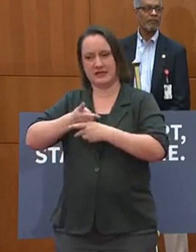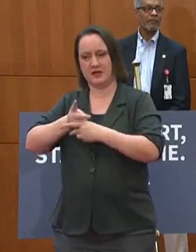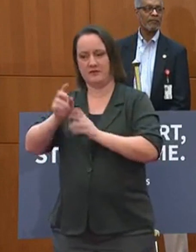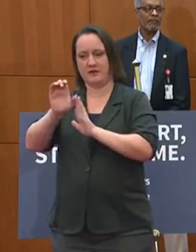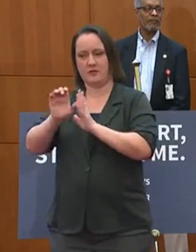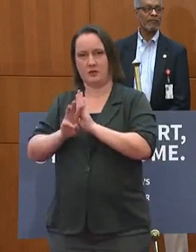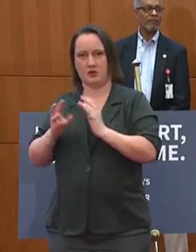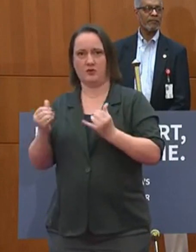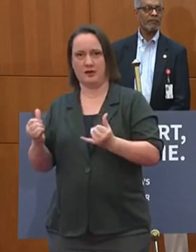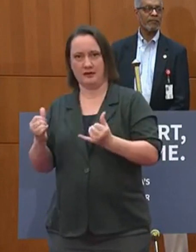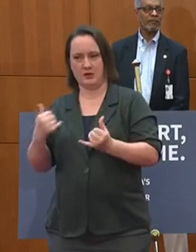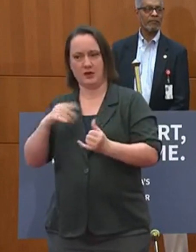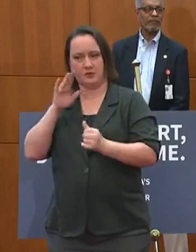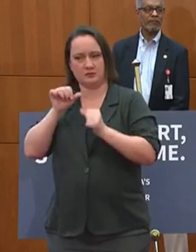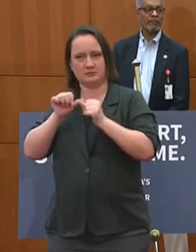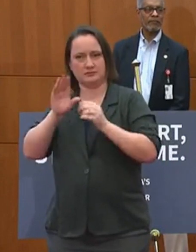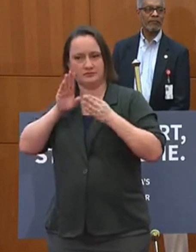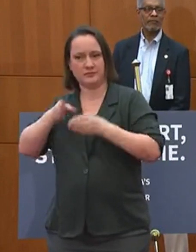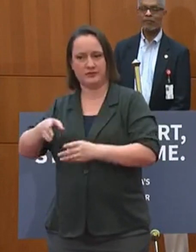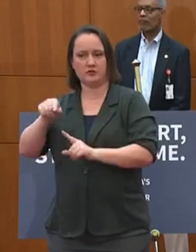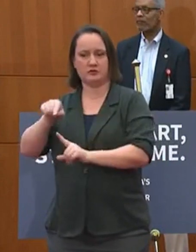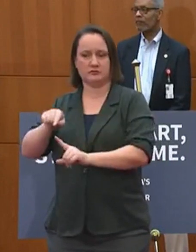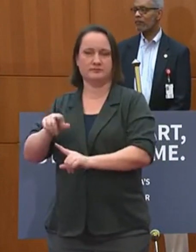right now, and that's what I'll continue to focus on.